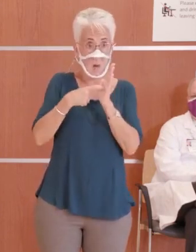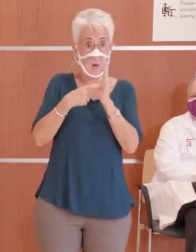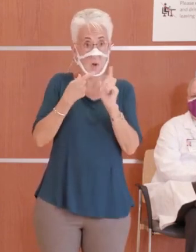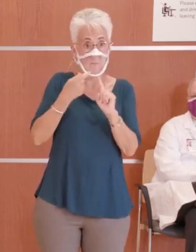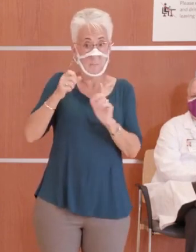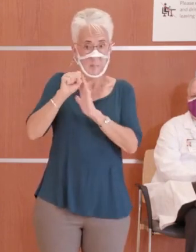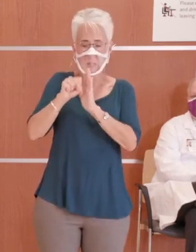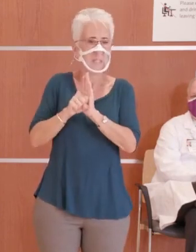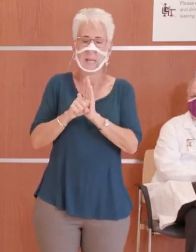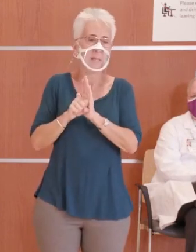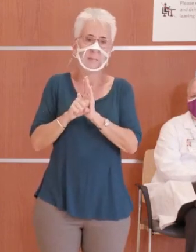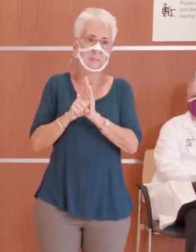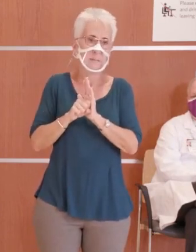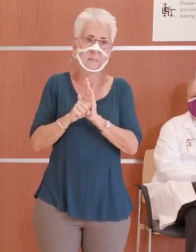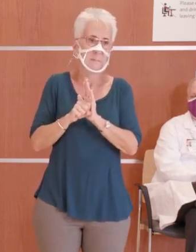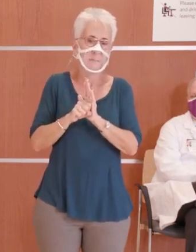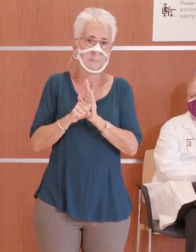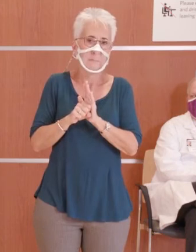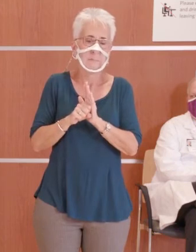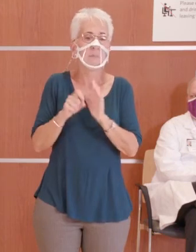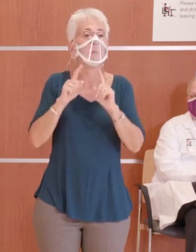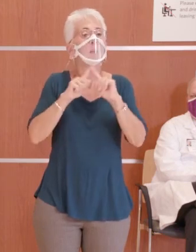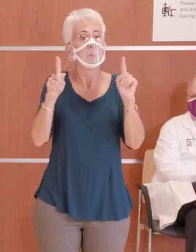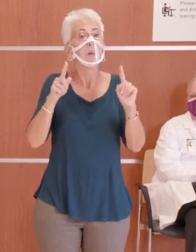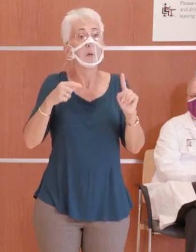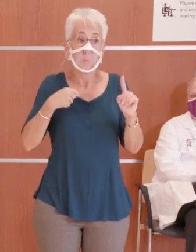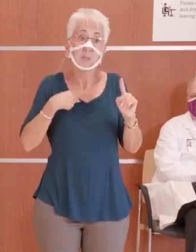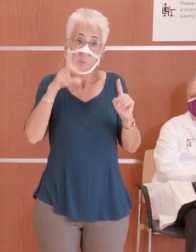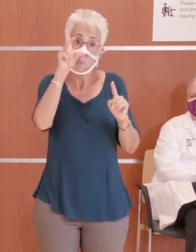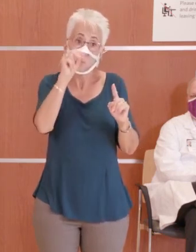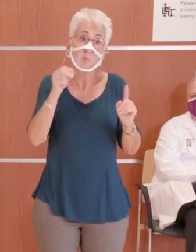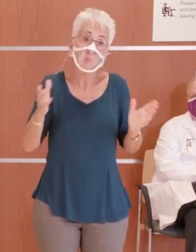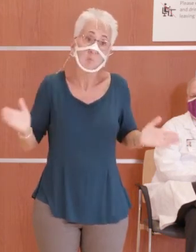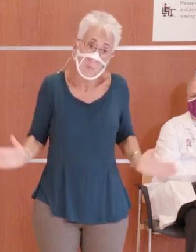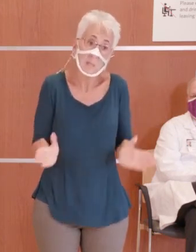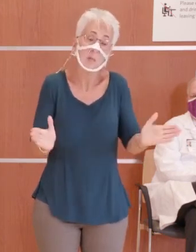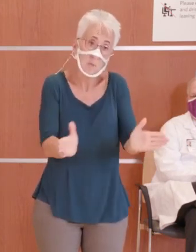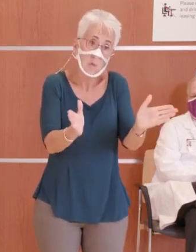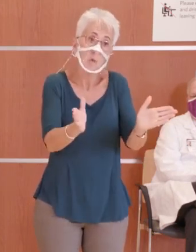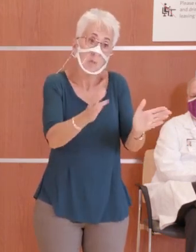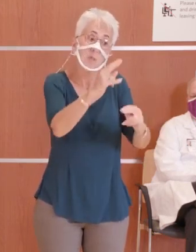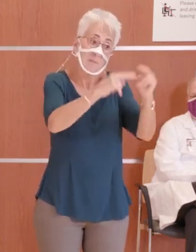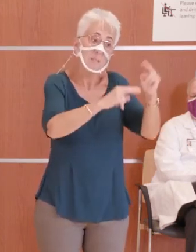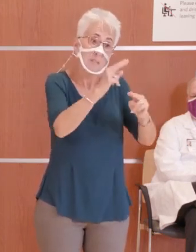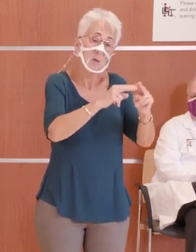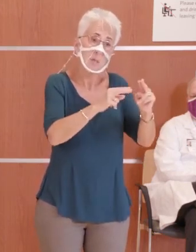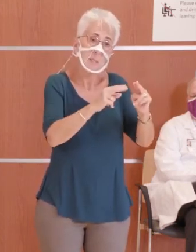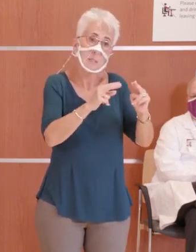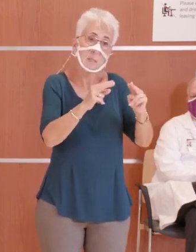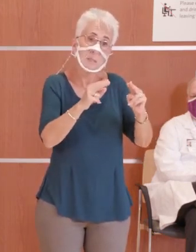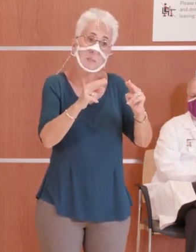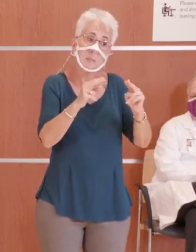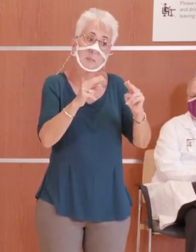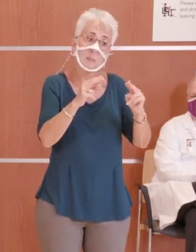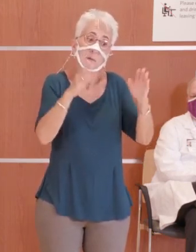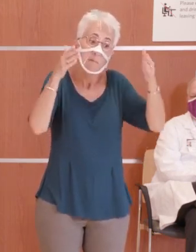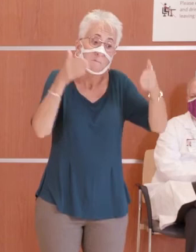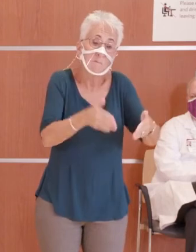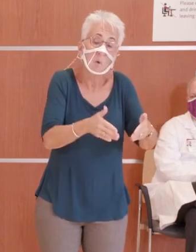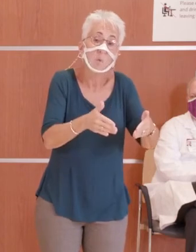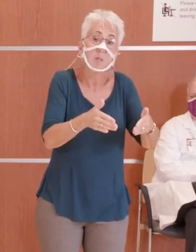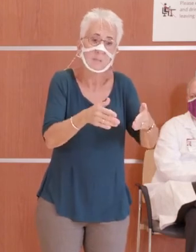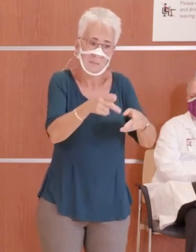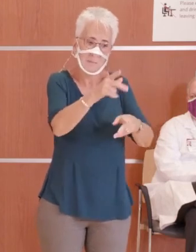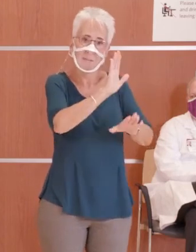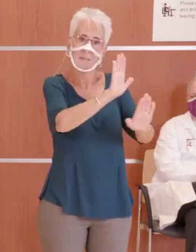is coming from the state, but we certainly encourage facilities to look at the best interests of the people that they